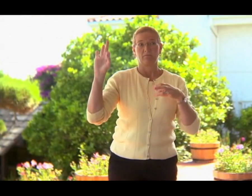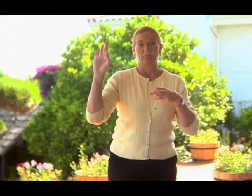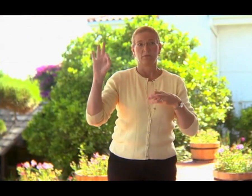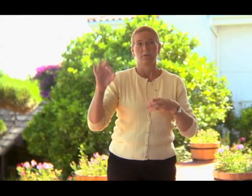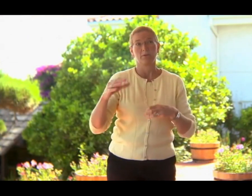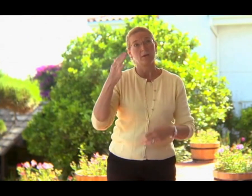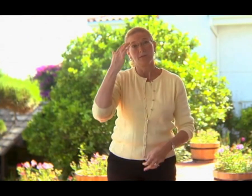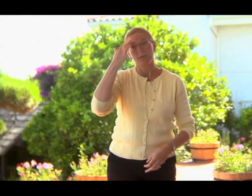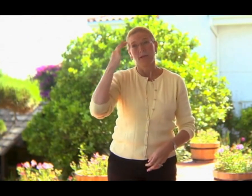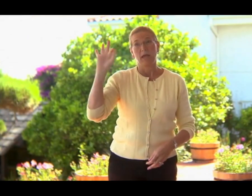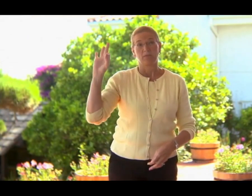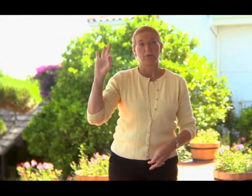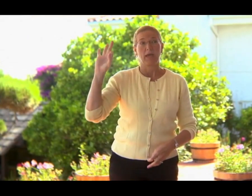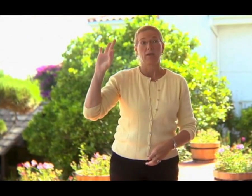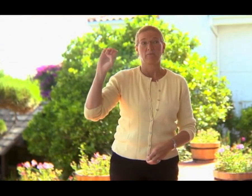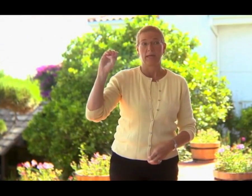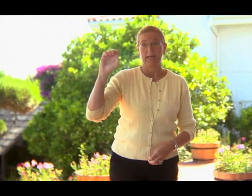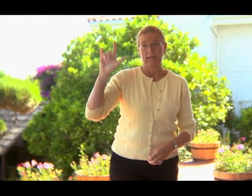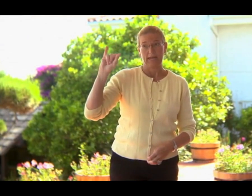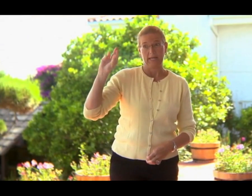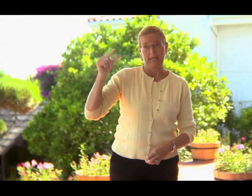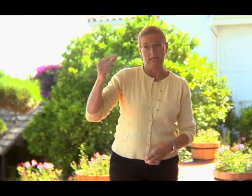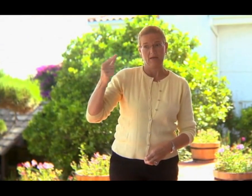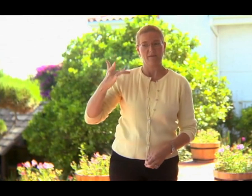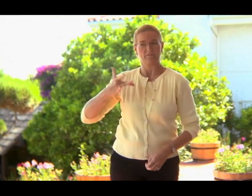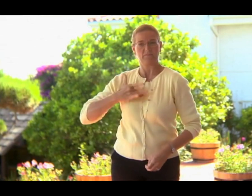The F stands for feeling change.